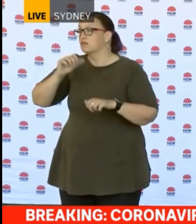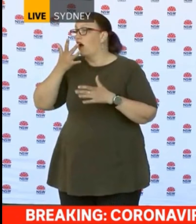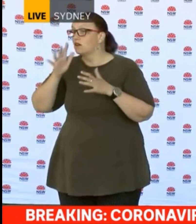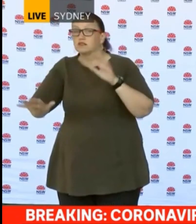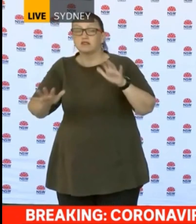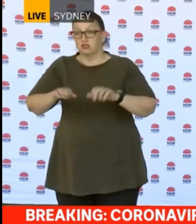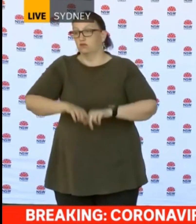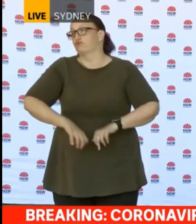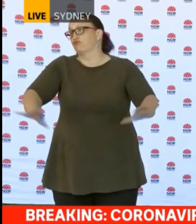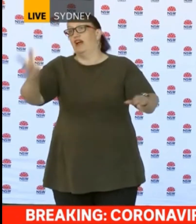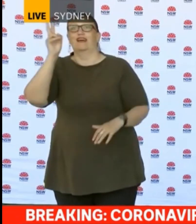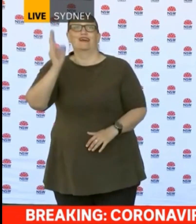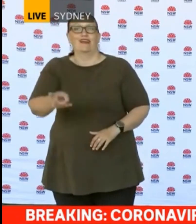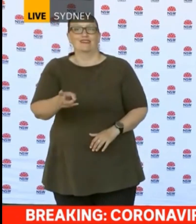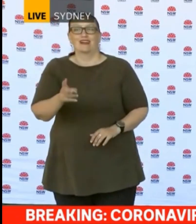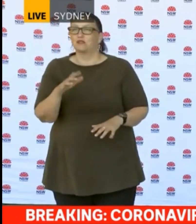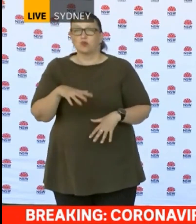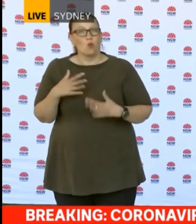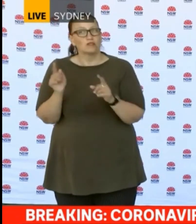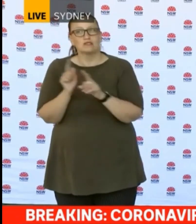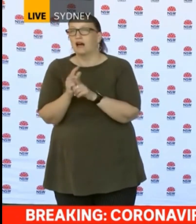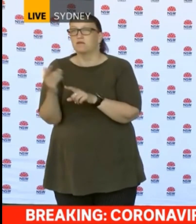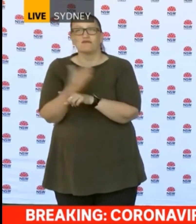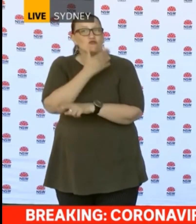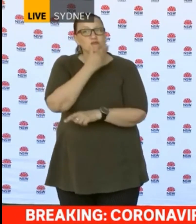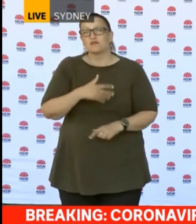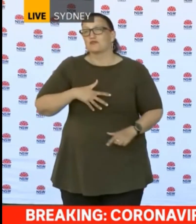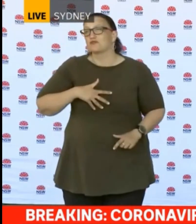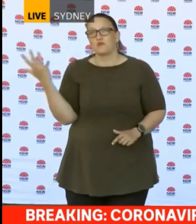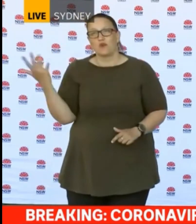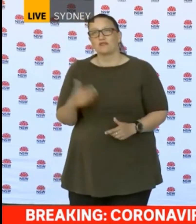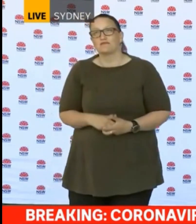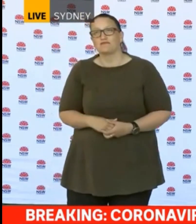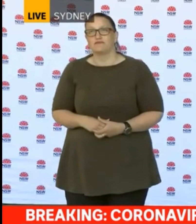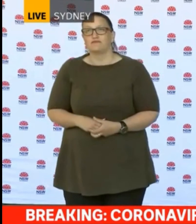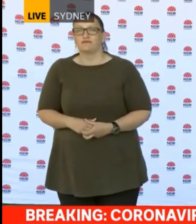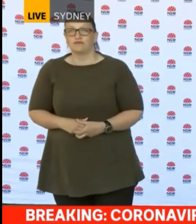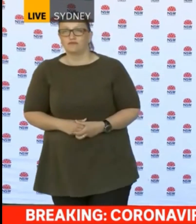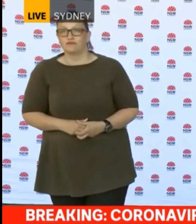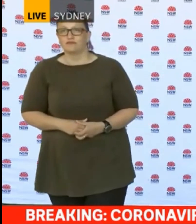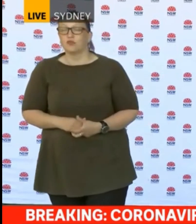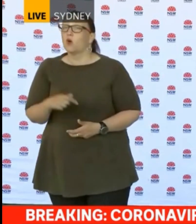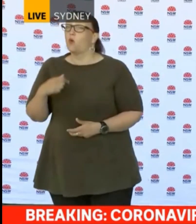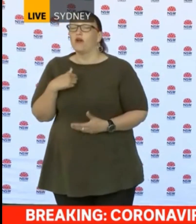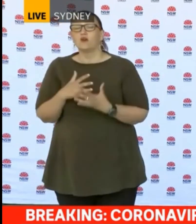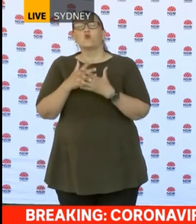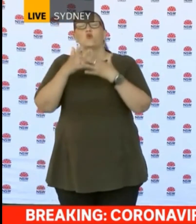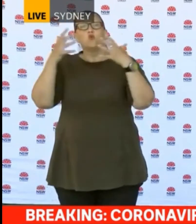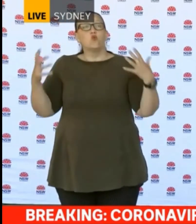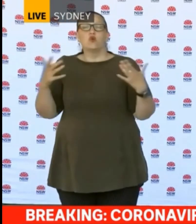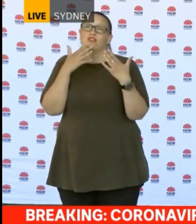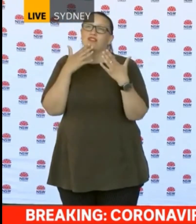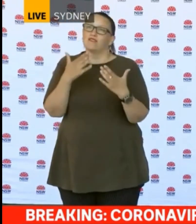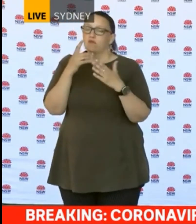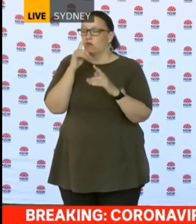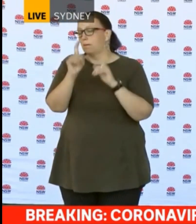super spreading event, and then we're back to where we were before Christmas. We don't want to be in that situation. So can I stress how grateful we are that people have come forward and got